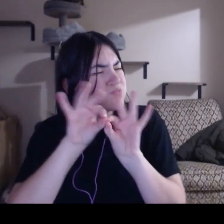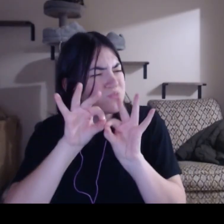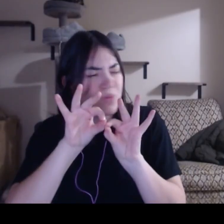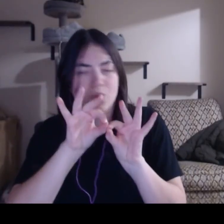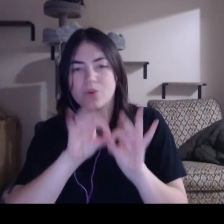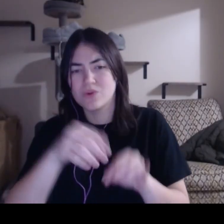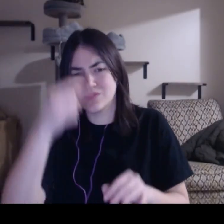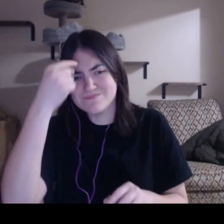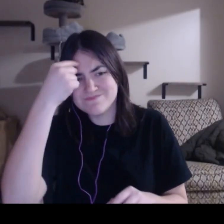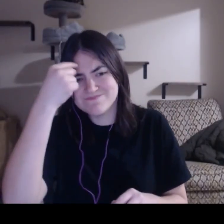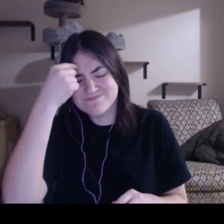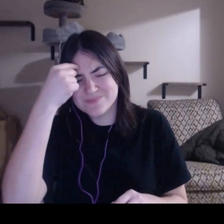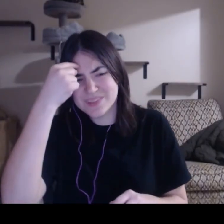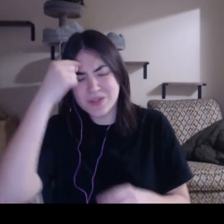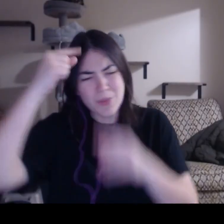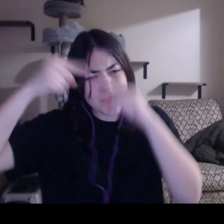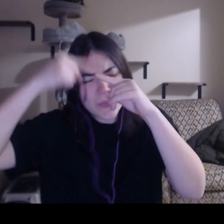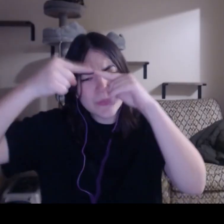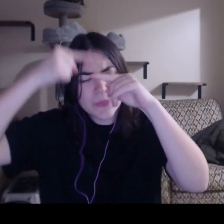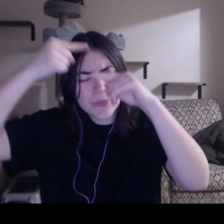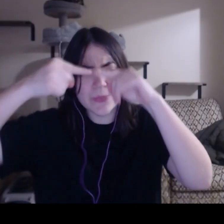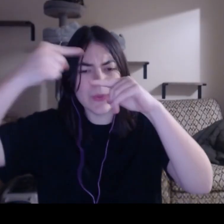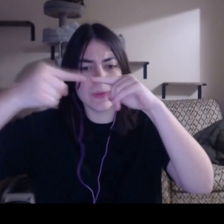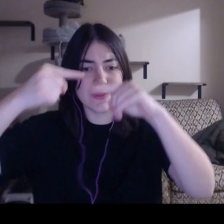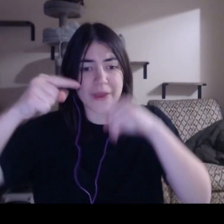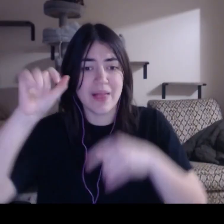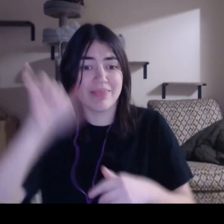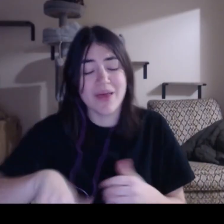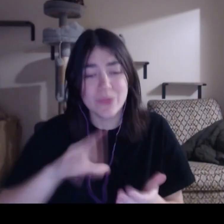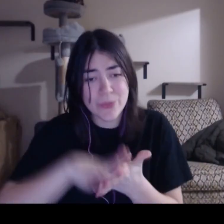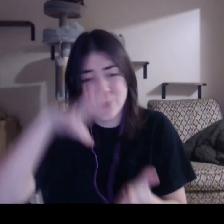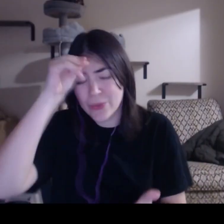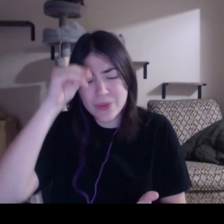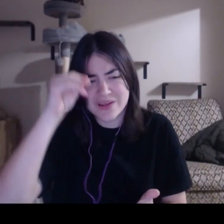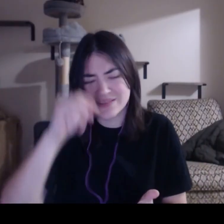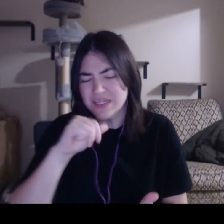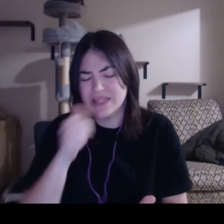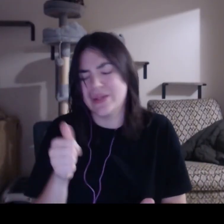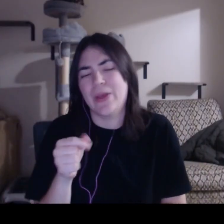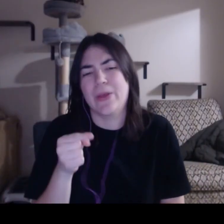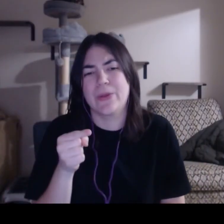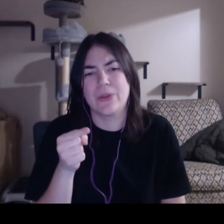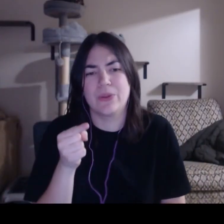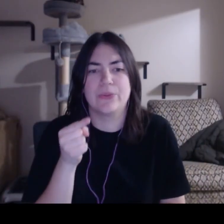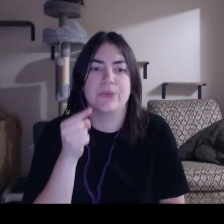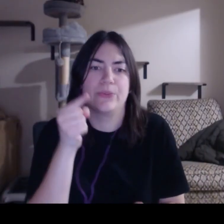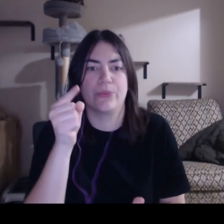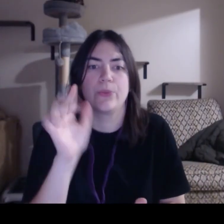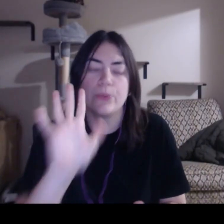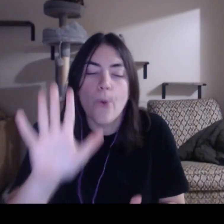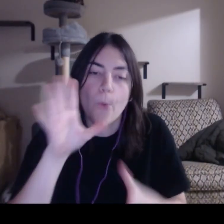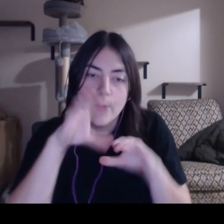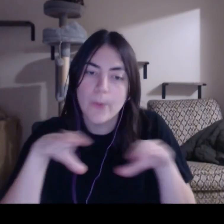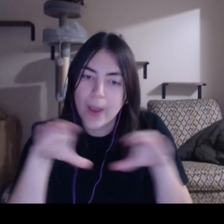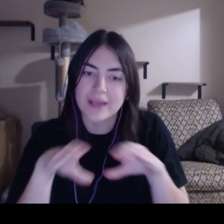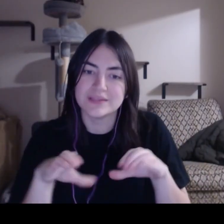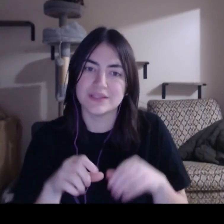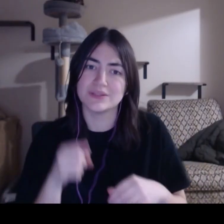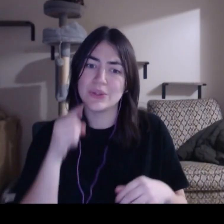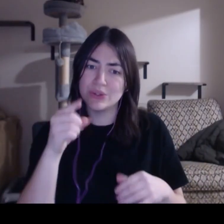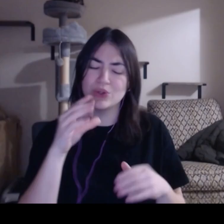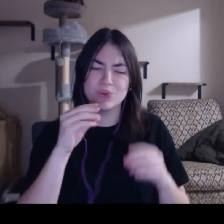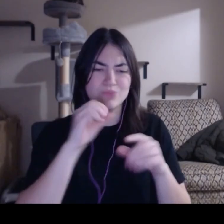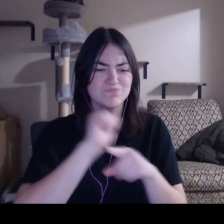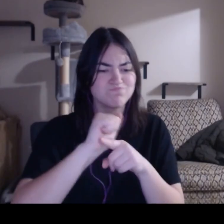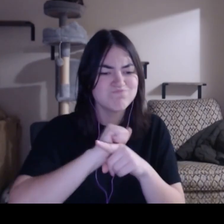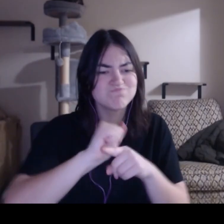takes place. It's not to do with what you're doing. You do what you do to set up that internal process. And